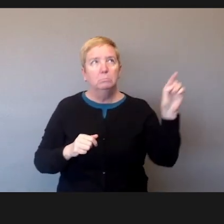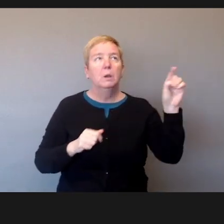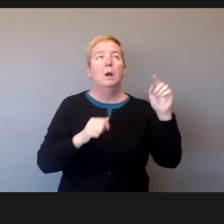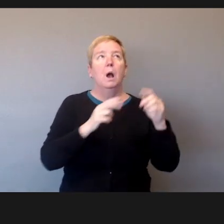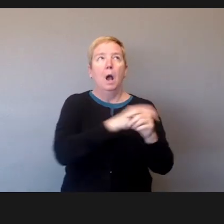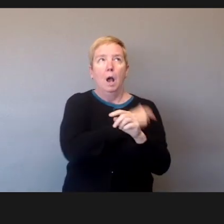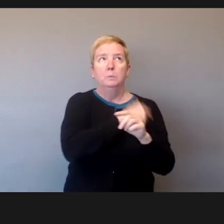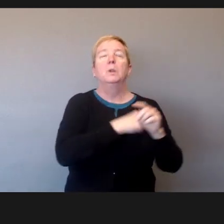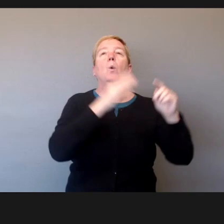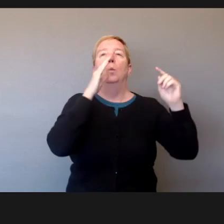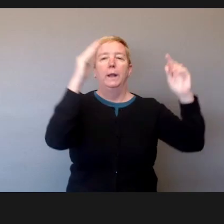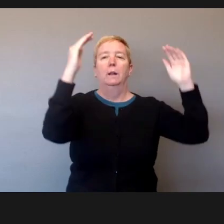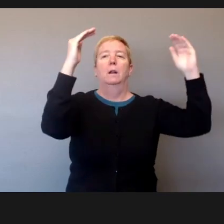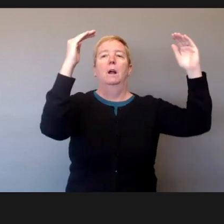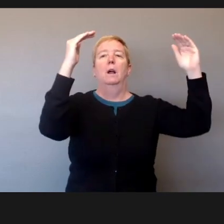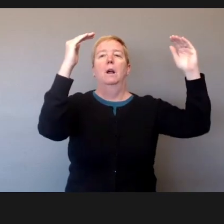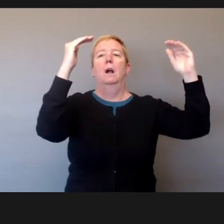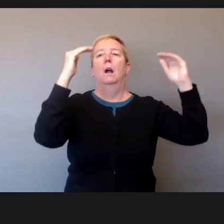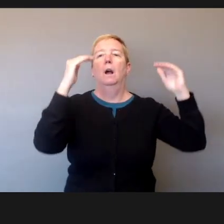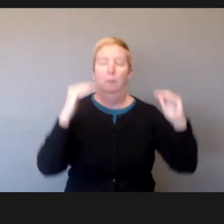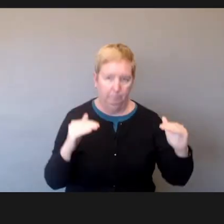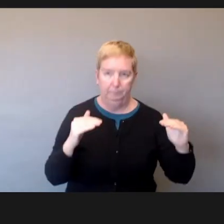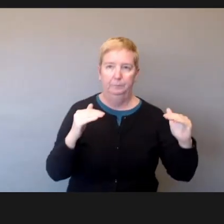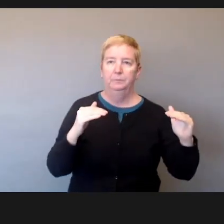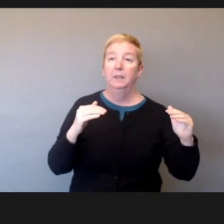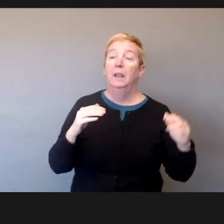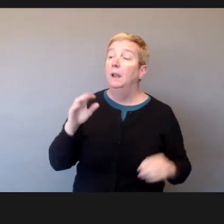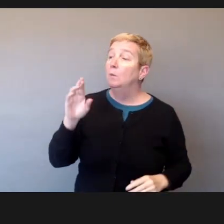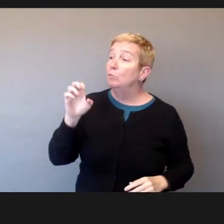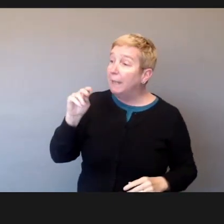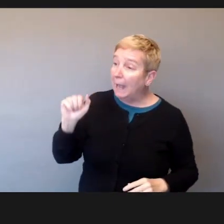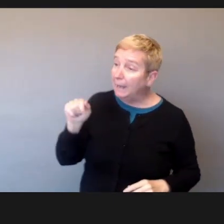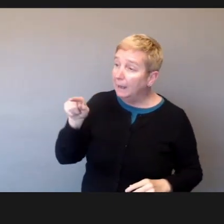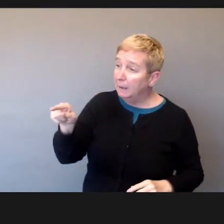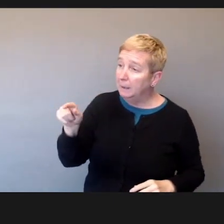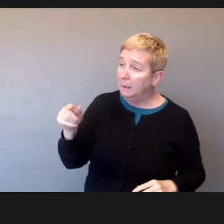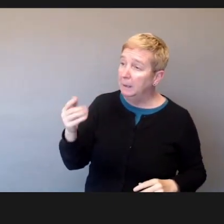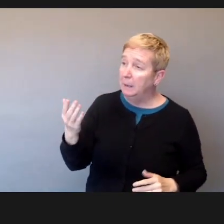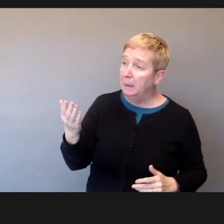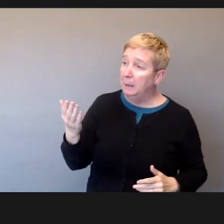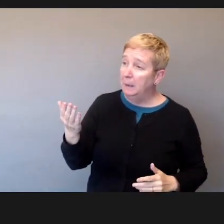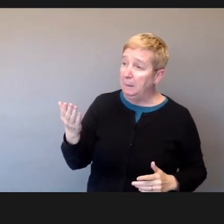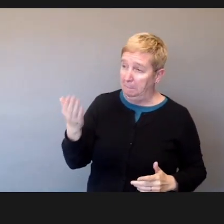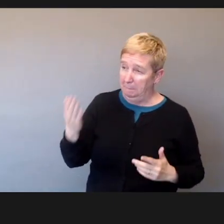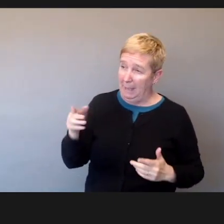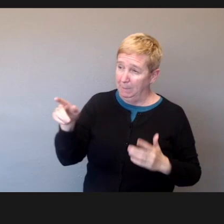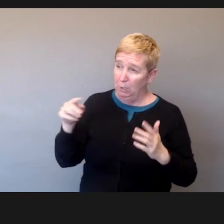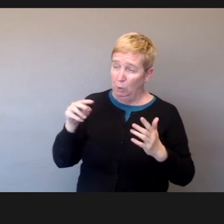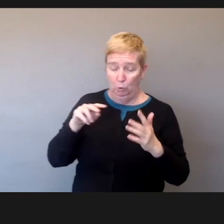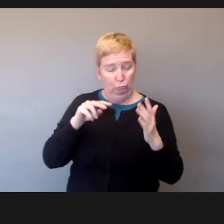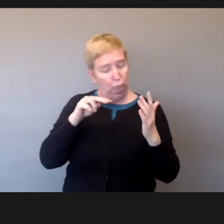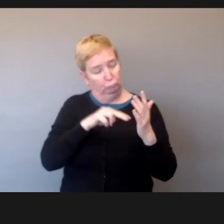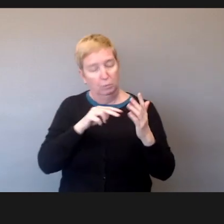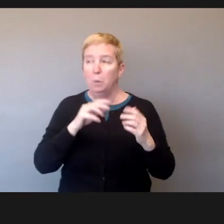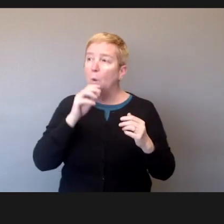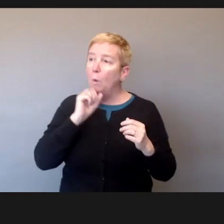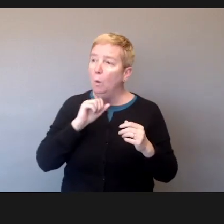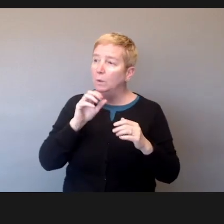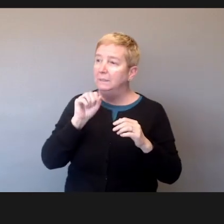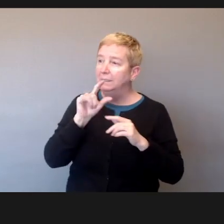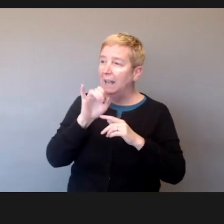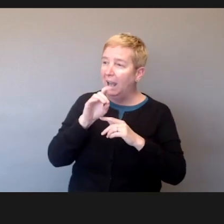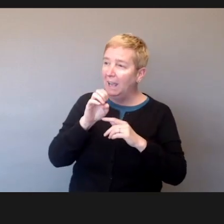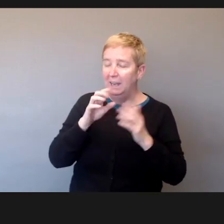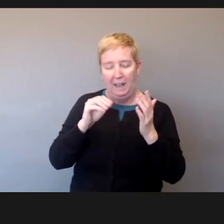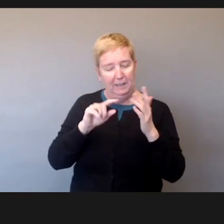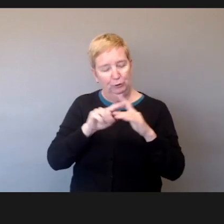of care designation. And Brianna, maybe it's not a bad idea to pull that old slide out and start filling in the end date column and